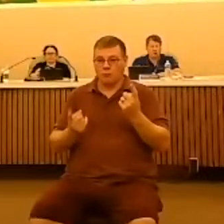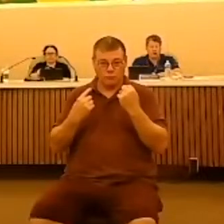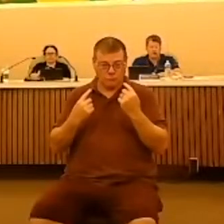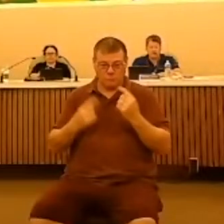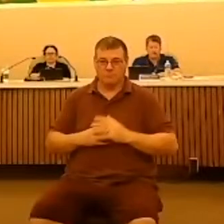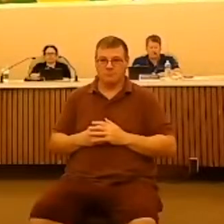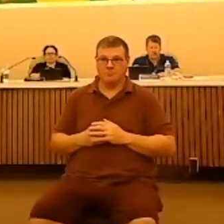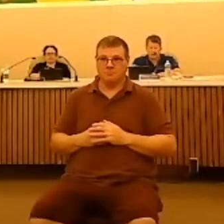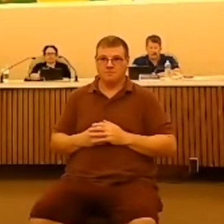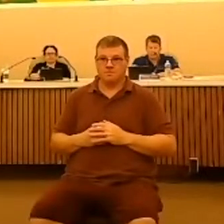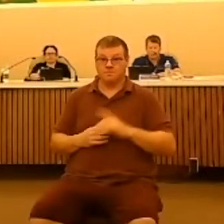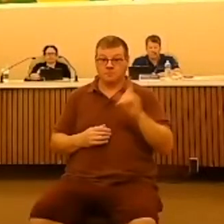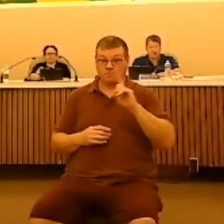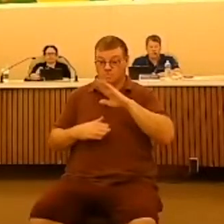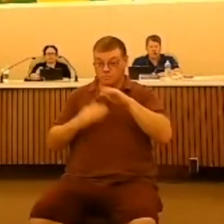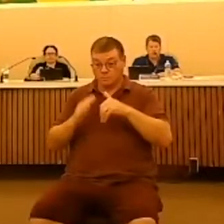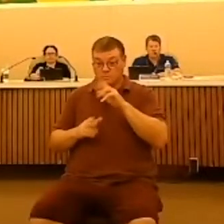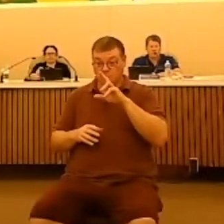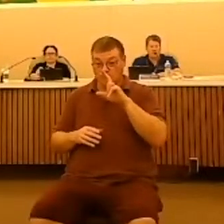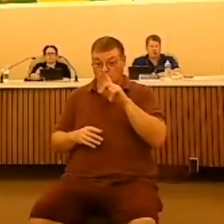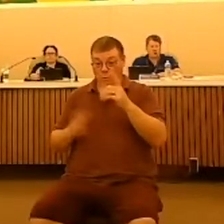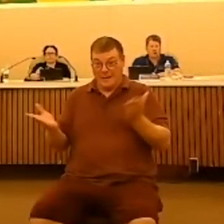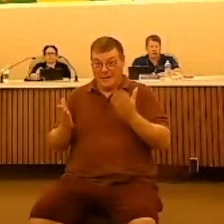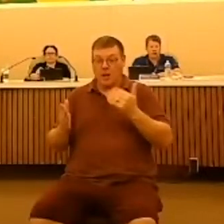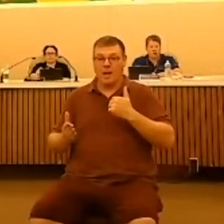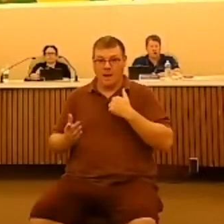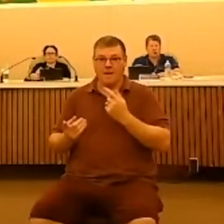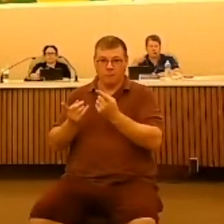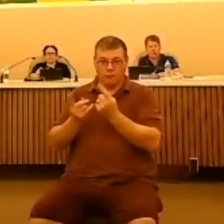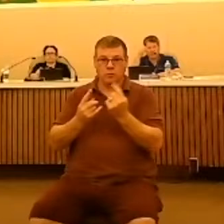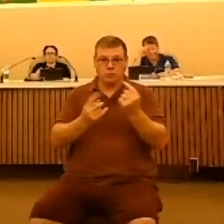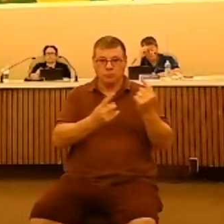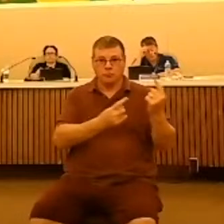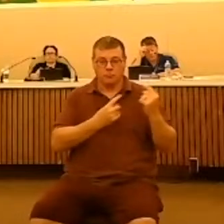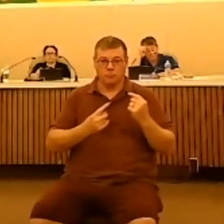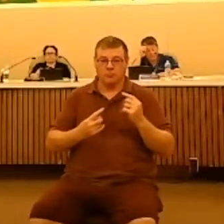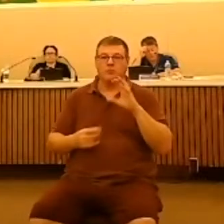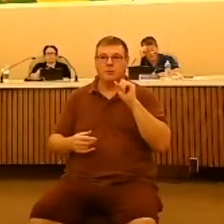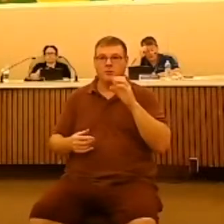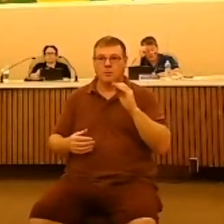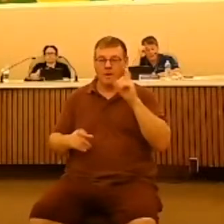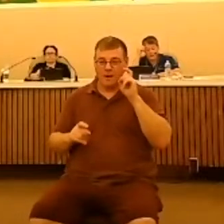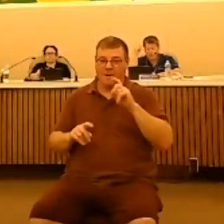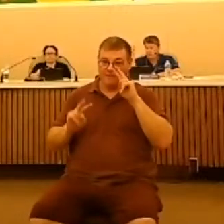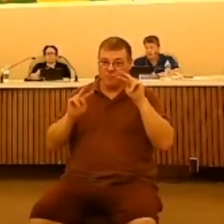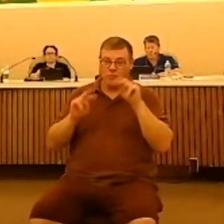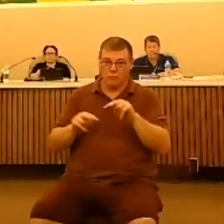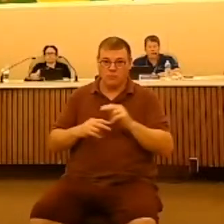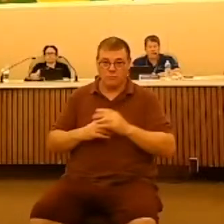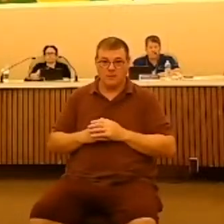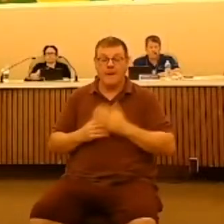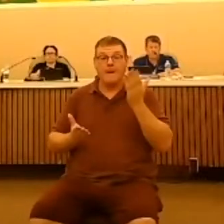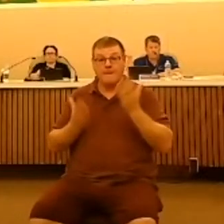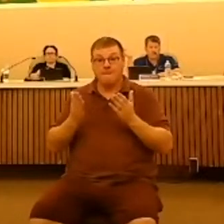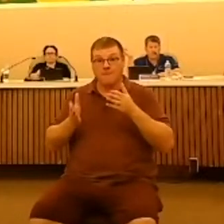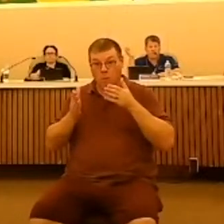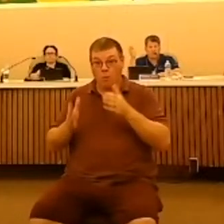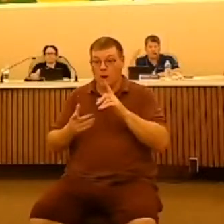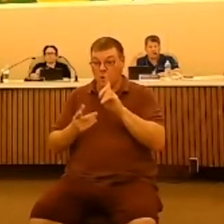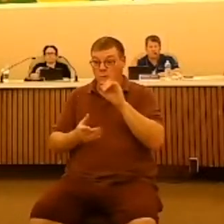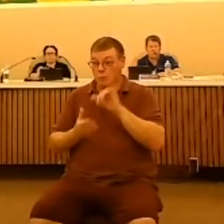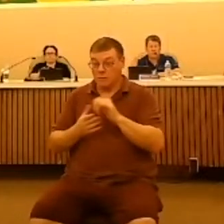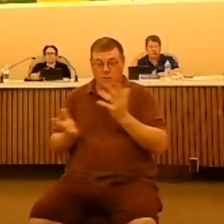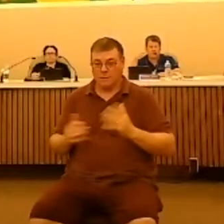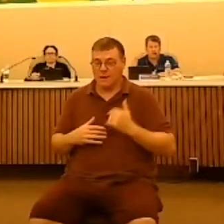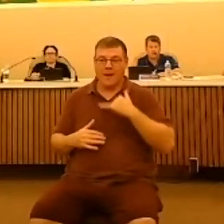return, right? Whereas all the roads in here have return on them. And so, like I said, we'll have to take a look at, there might be a way for them to do that. I'm